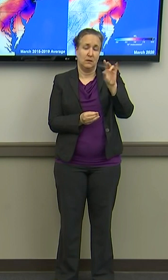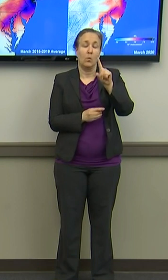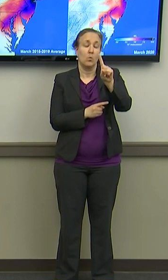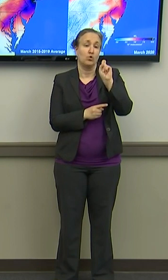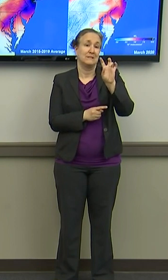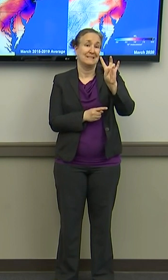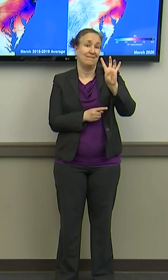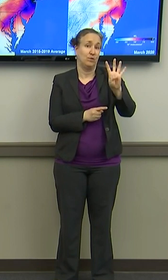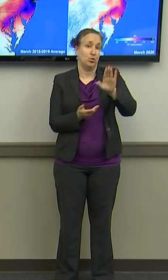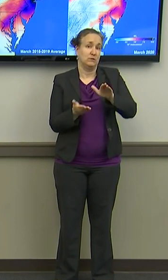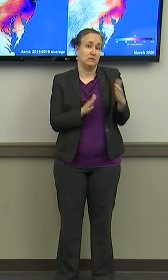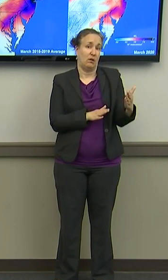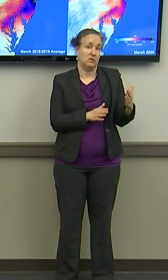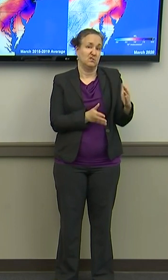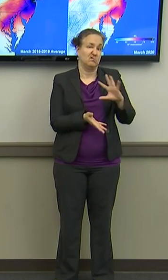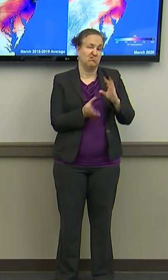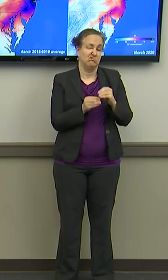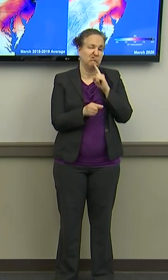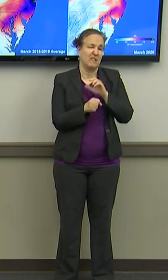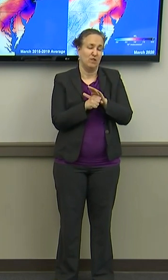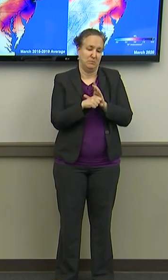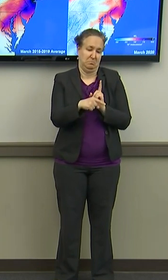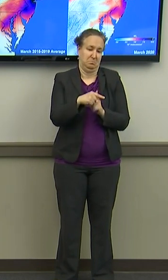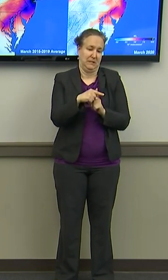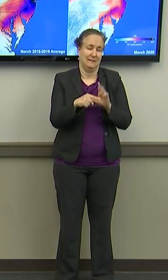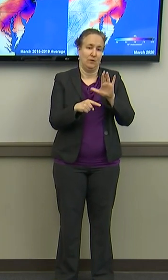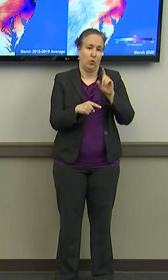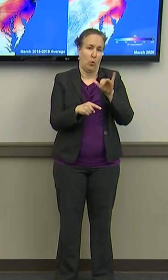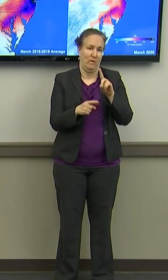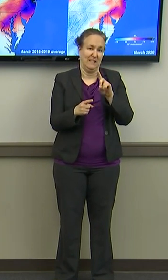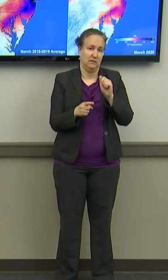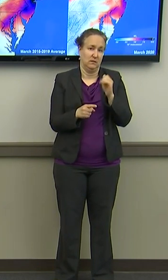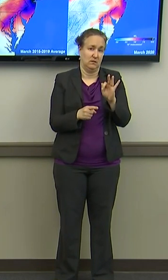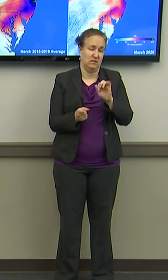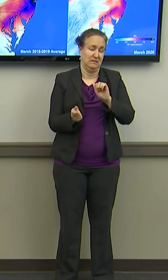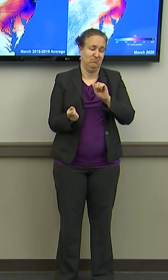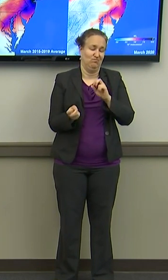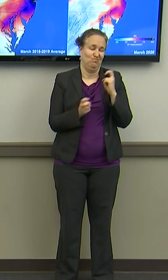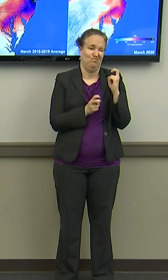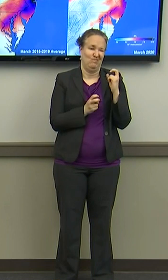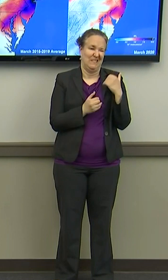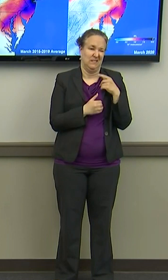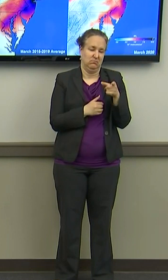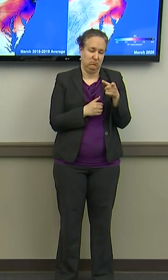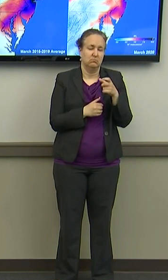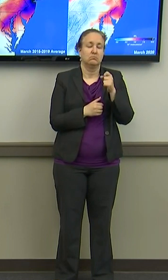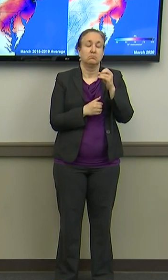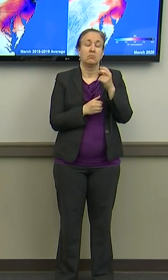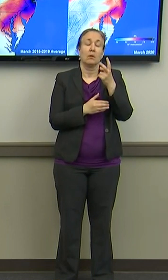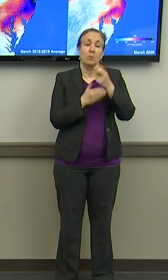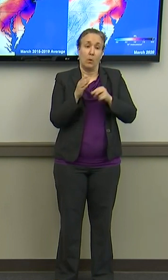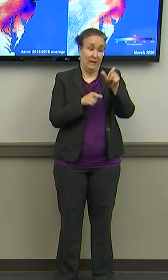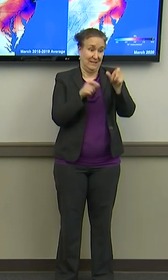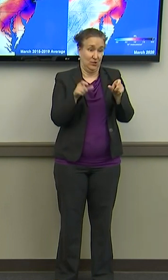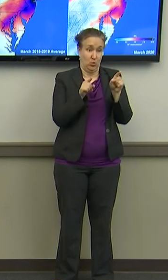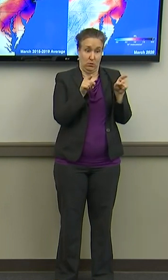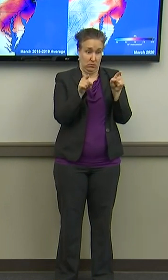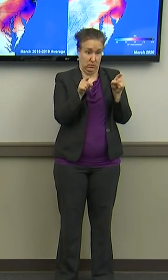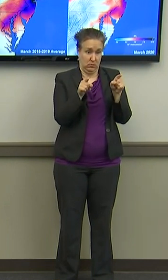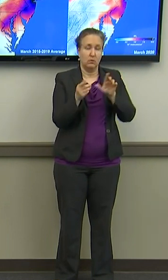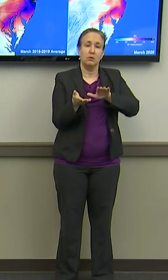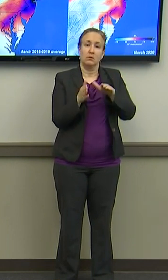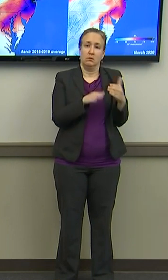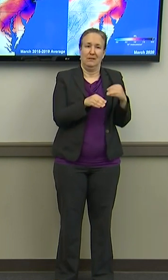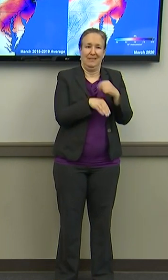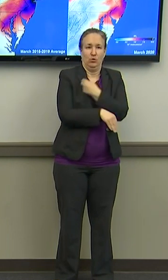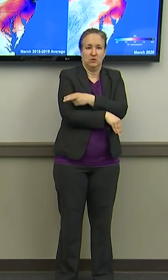174 deaths confirmed positive from COVID-19. Both of those individuals passed away